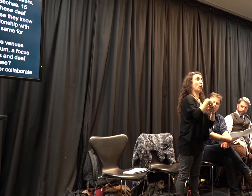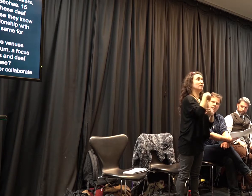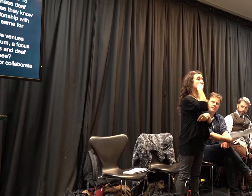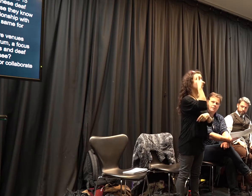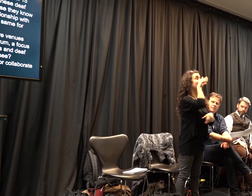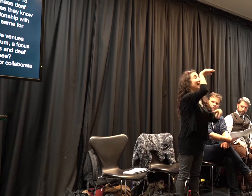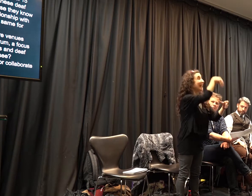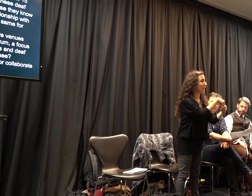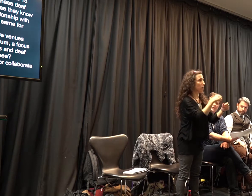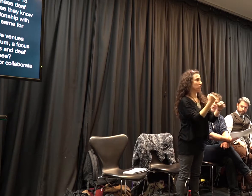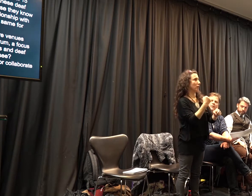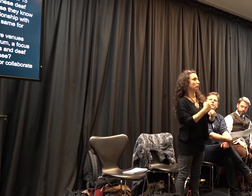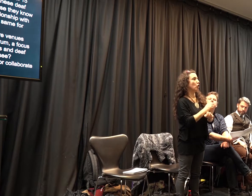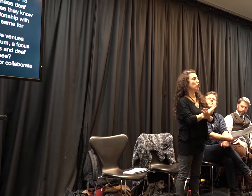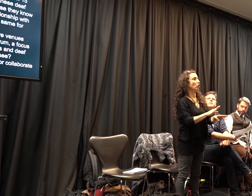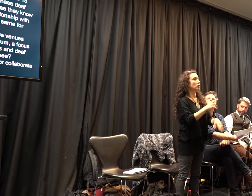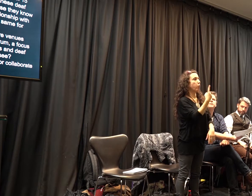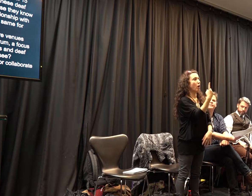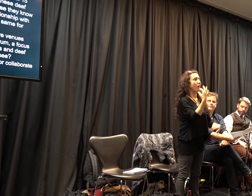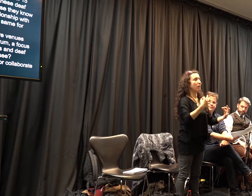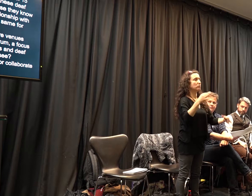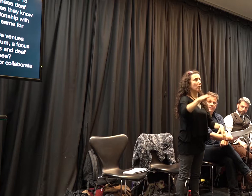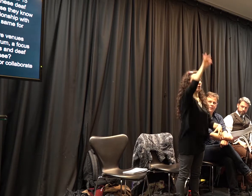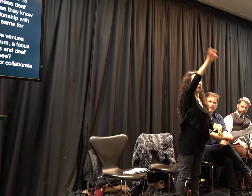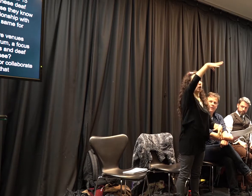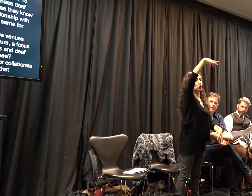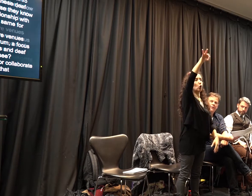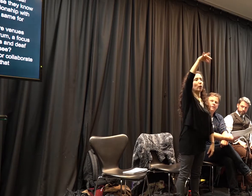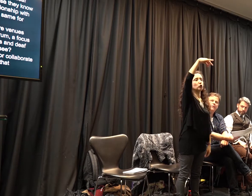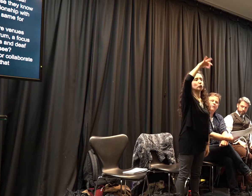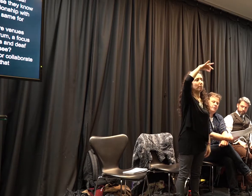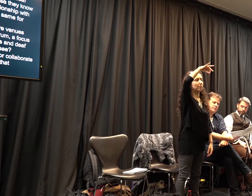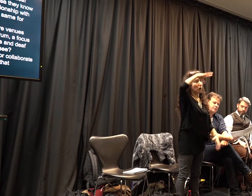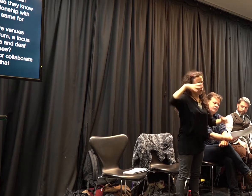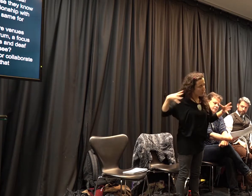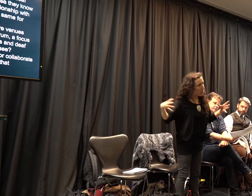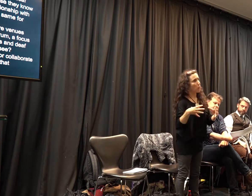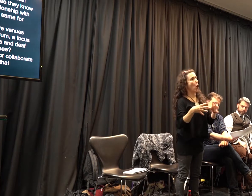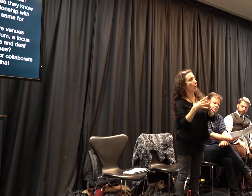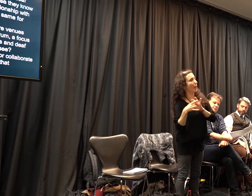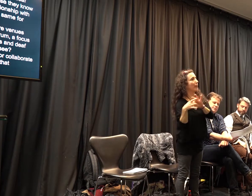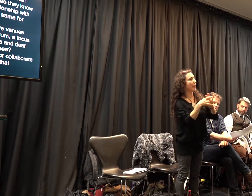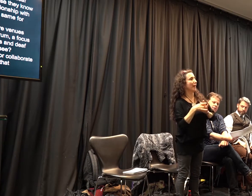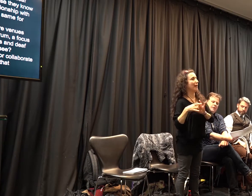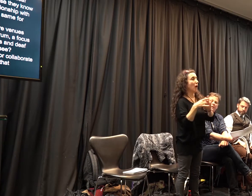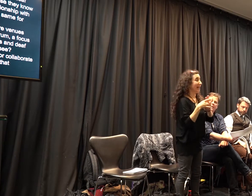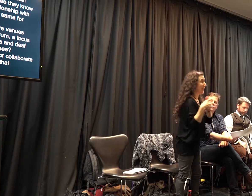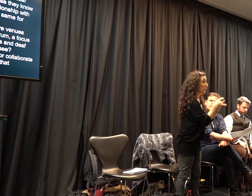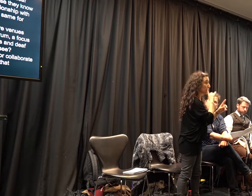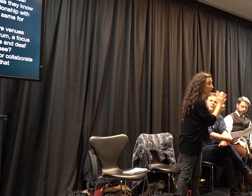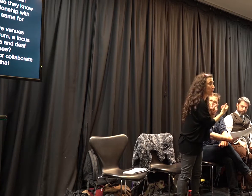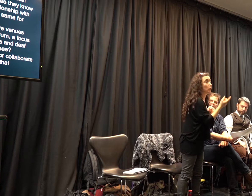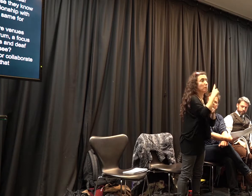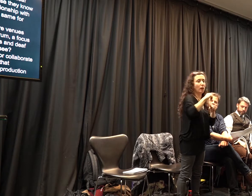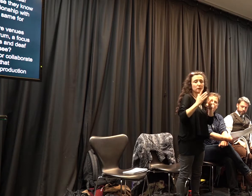artists, deaf directors, and people that generally want to involve deaf people in the production, and not